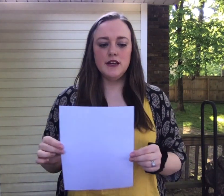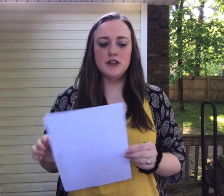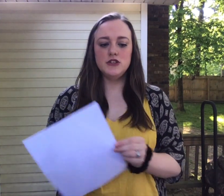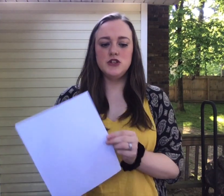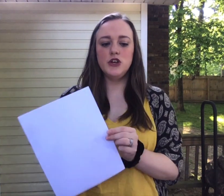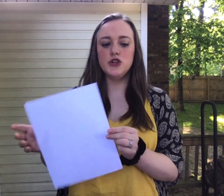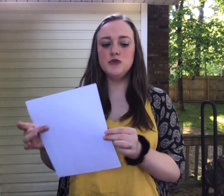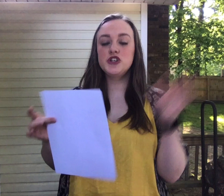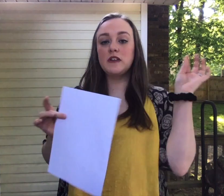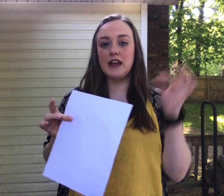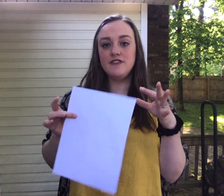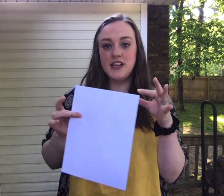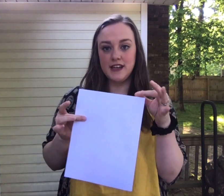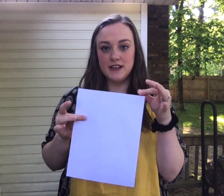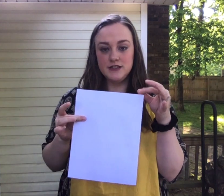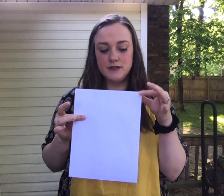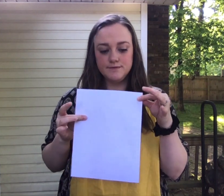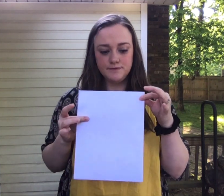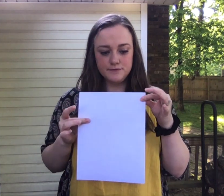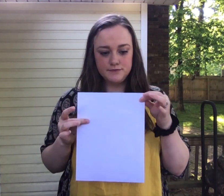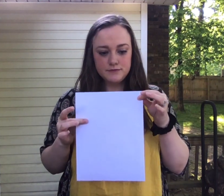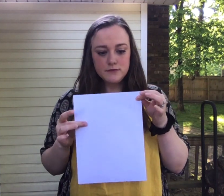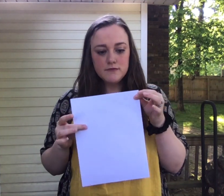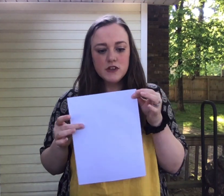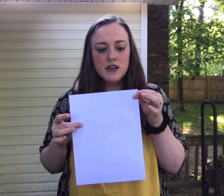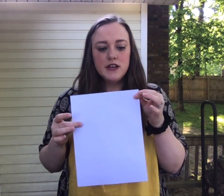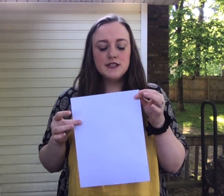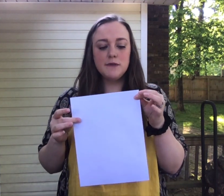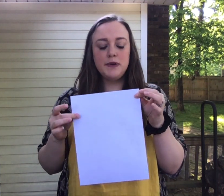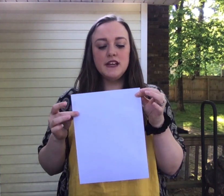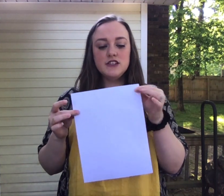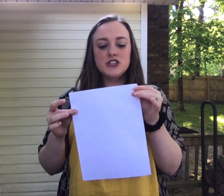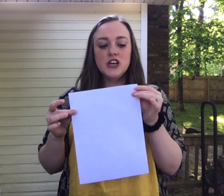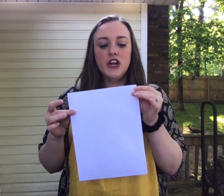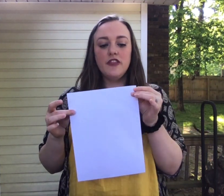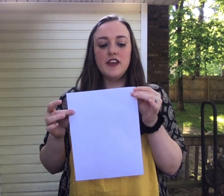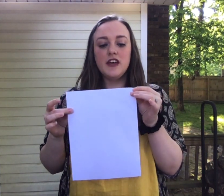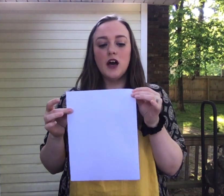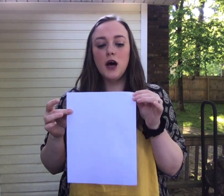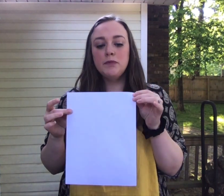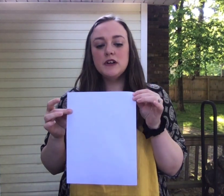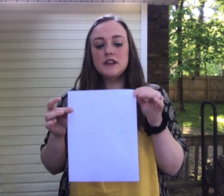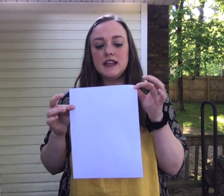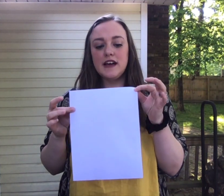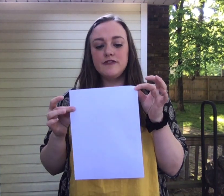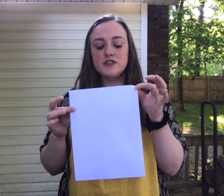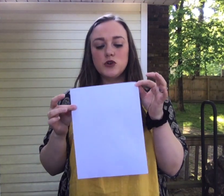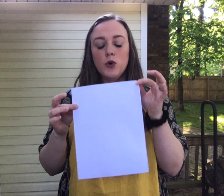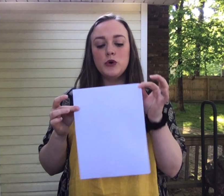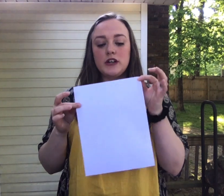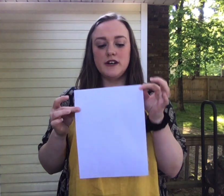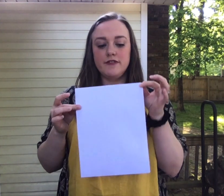is use your left hand to pinch the upper left corner of the